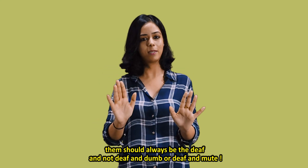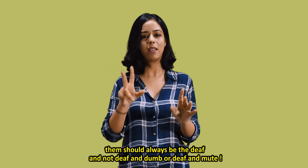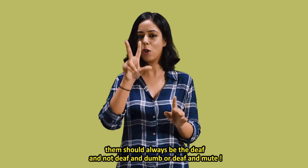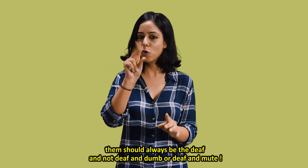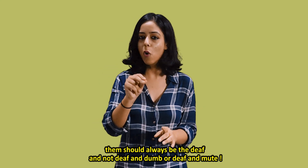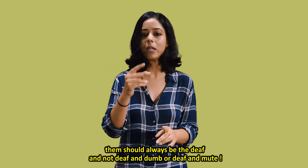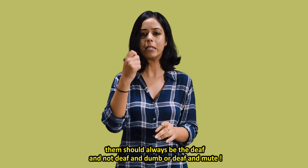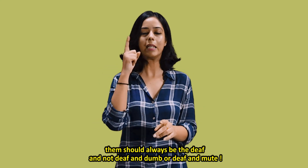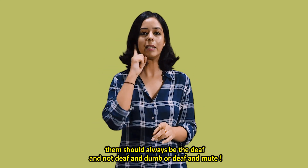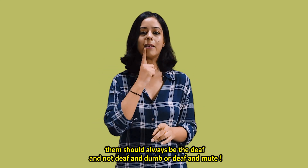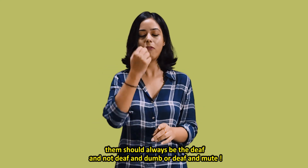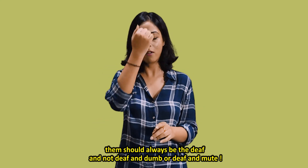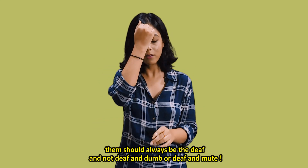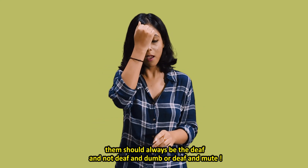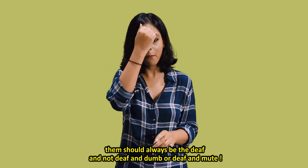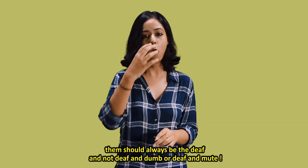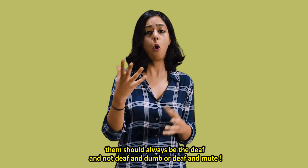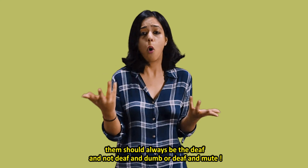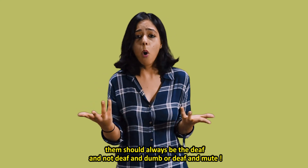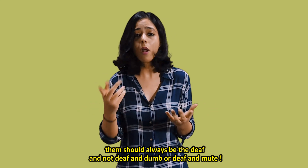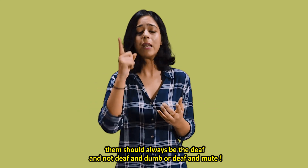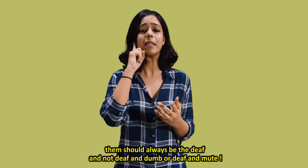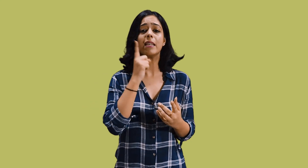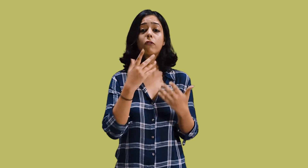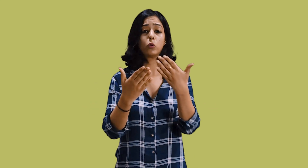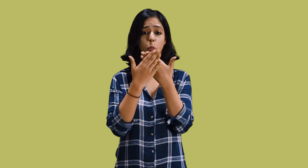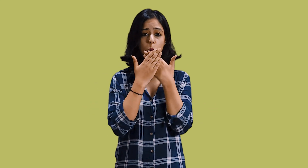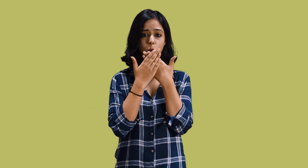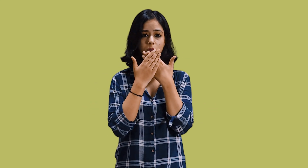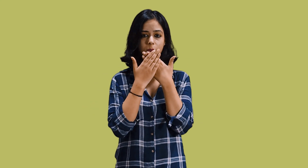deaf and not deaf and mute or deaf and dumb